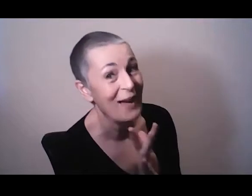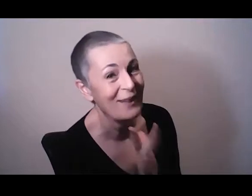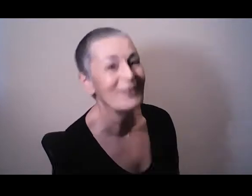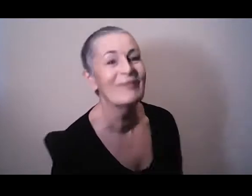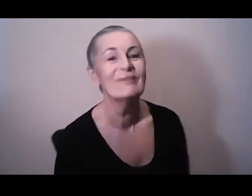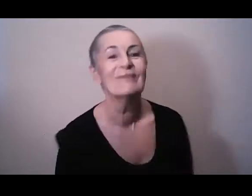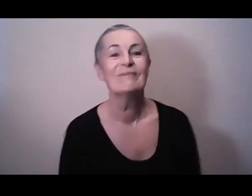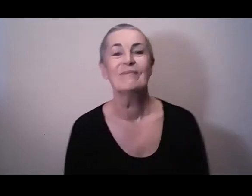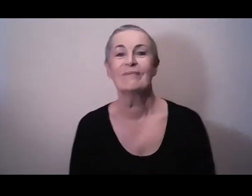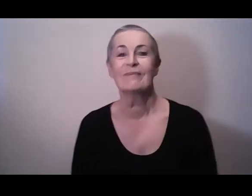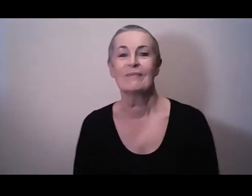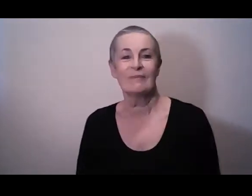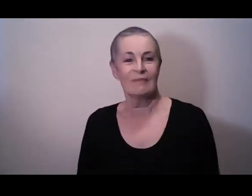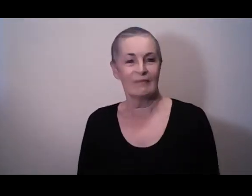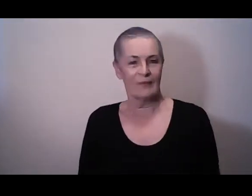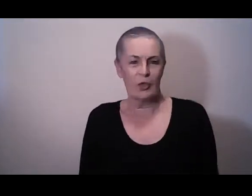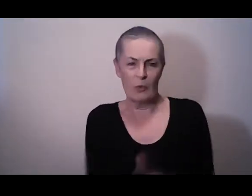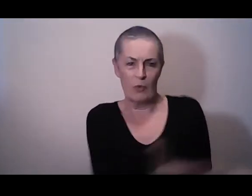energy.